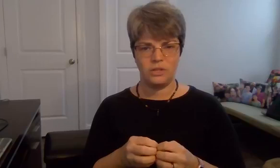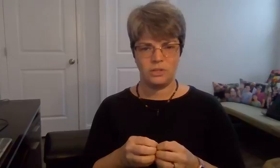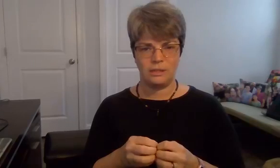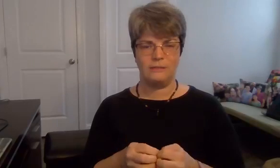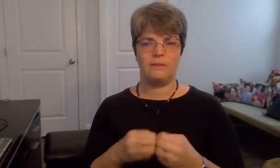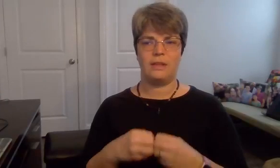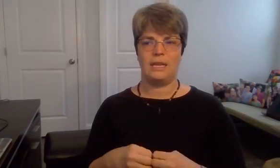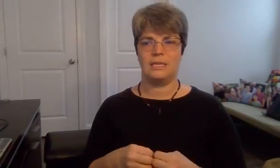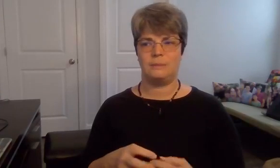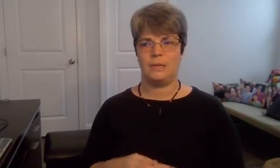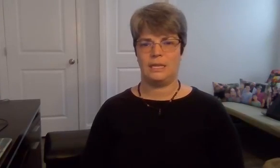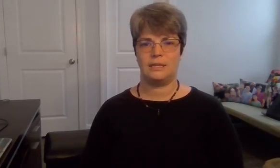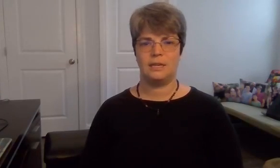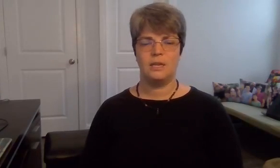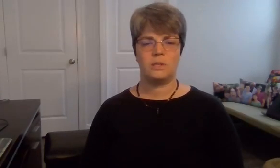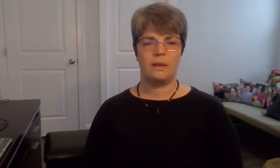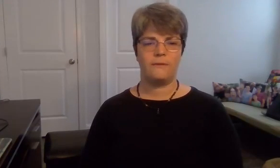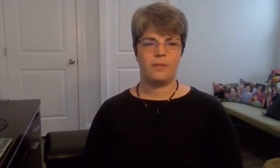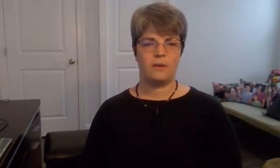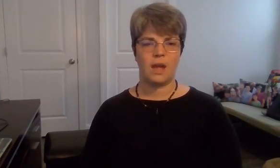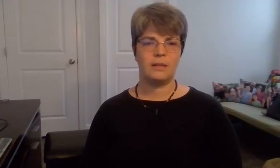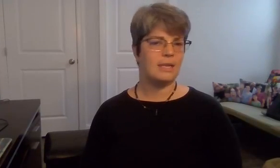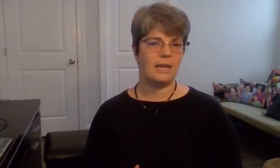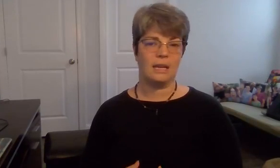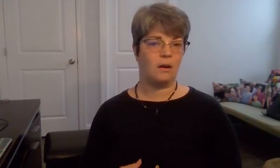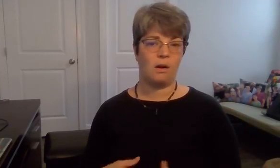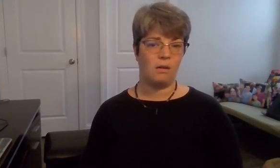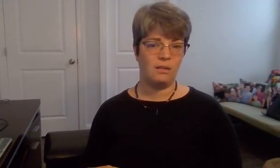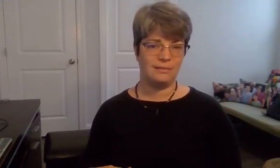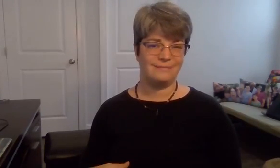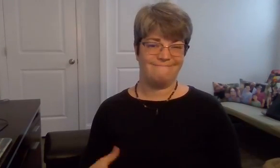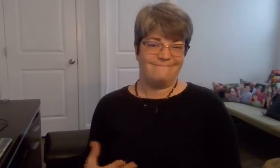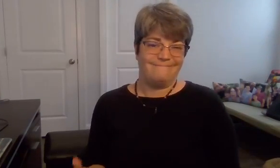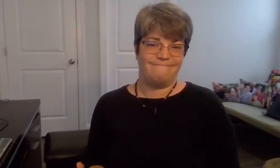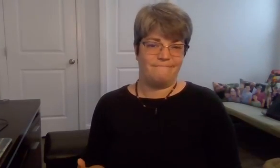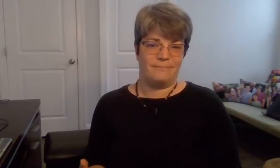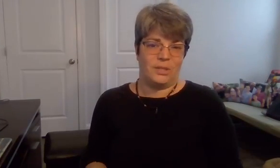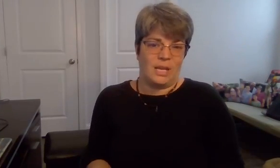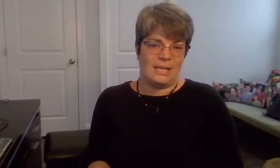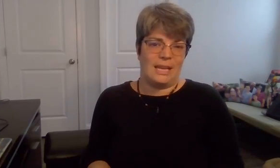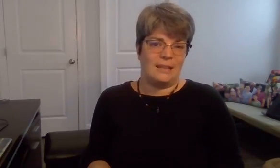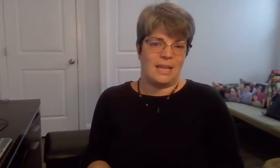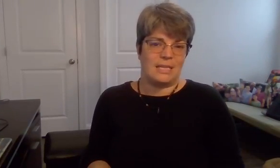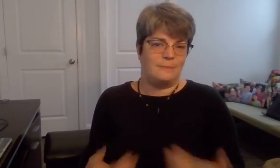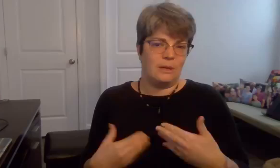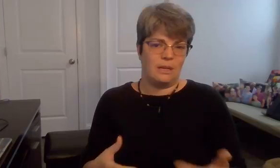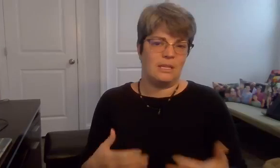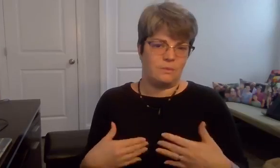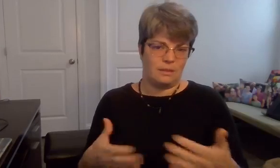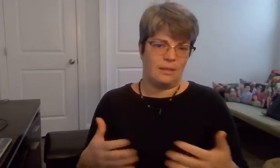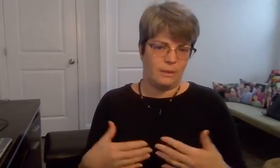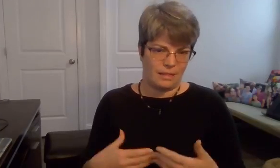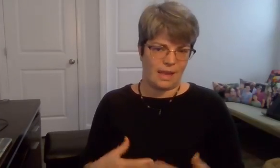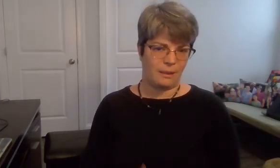language, even if they can't speak it. So if they're not signing at all, they're not getting that experience with